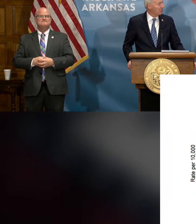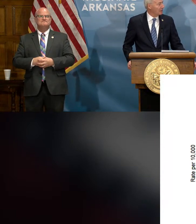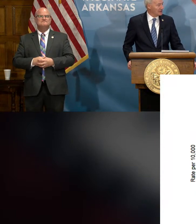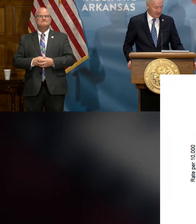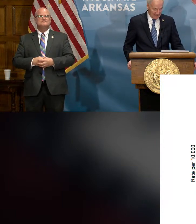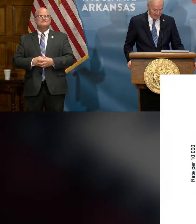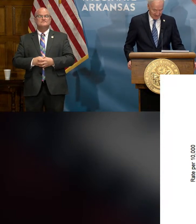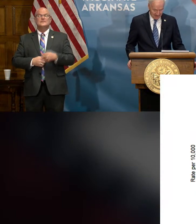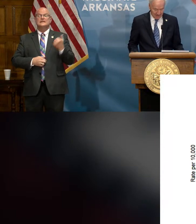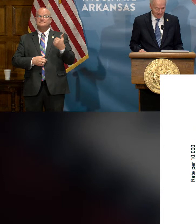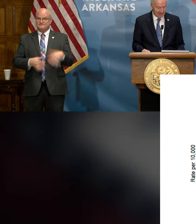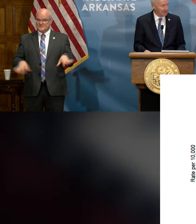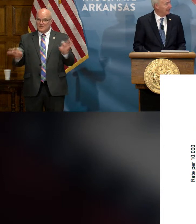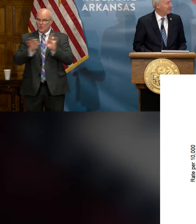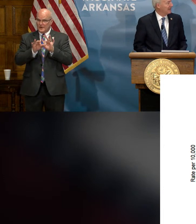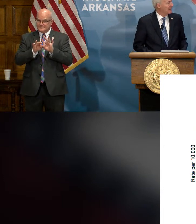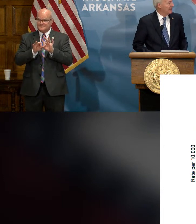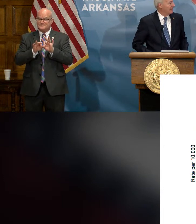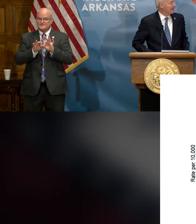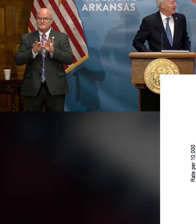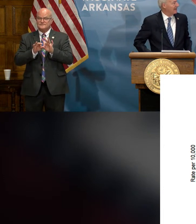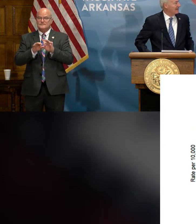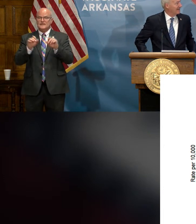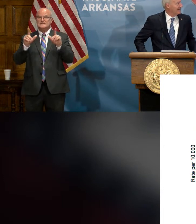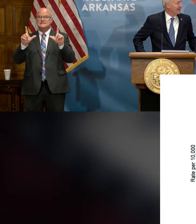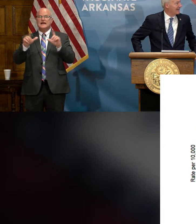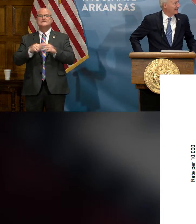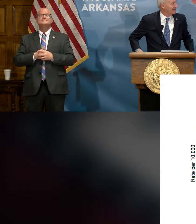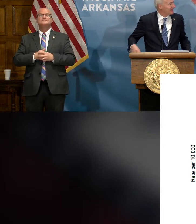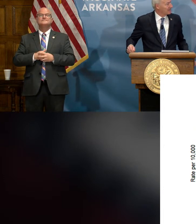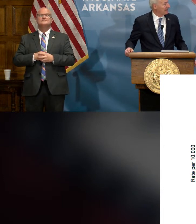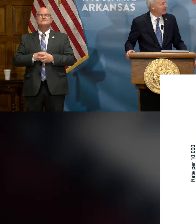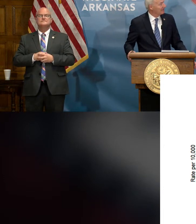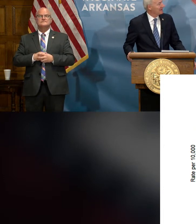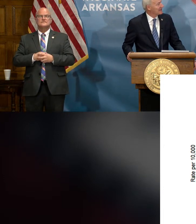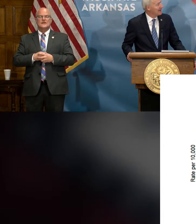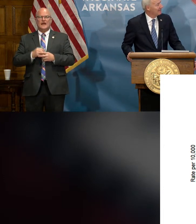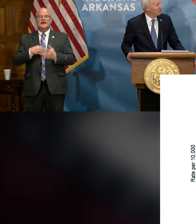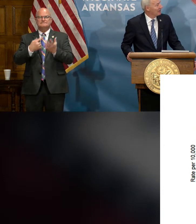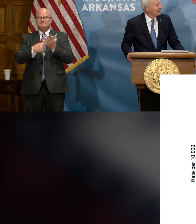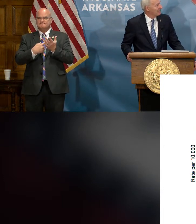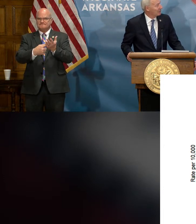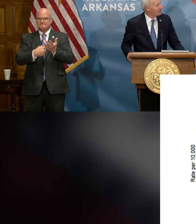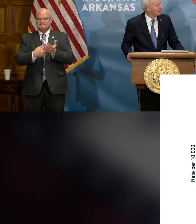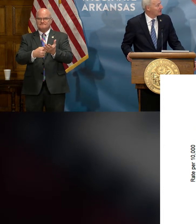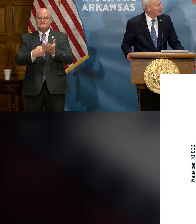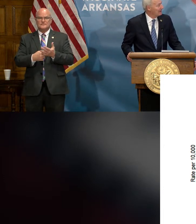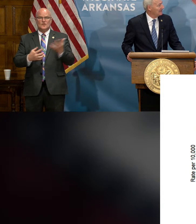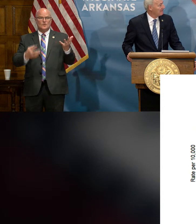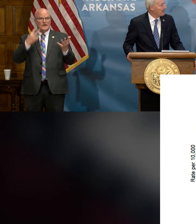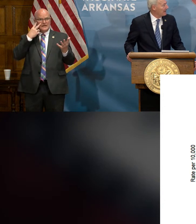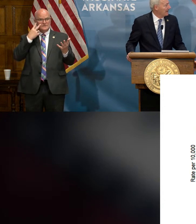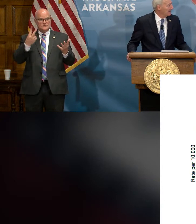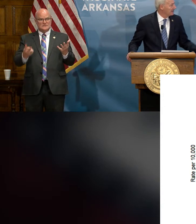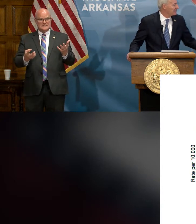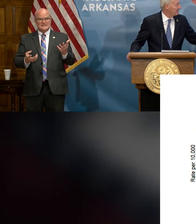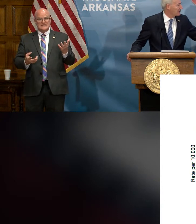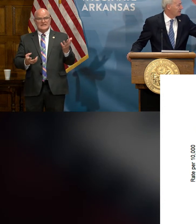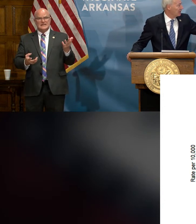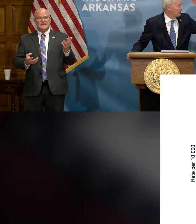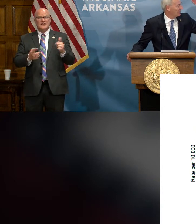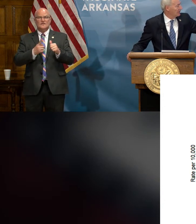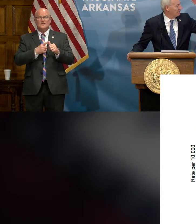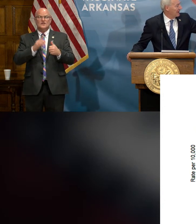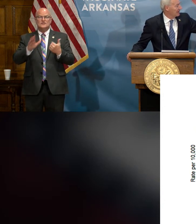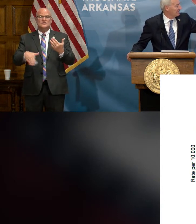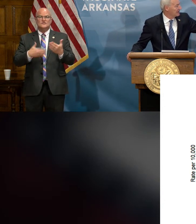This is an important slide, and I got to spend a little bit of time on it. And what you see is,